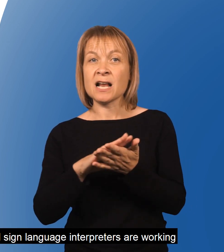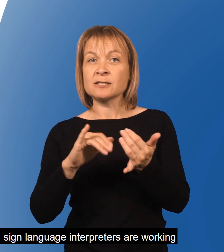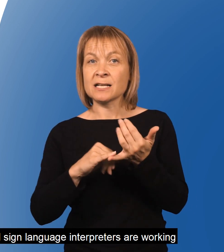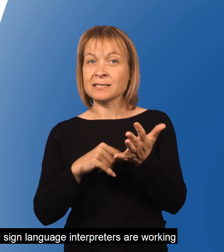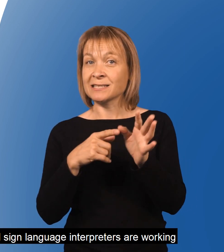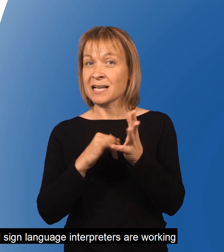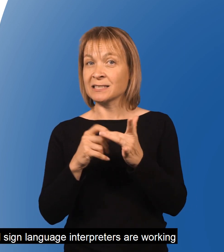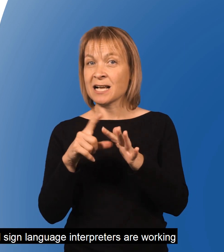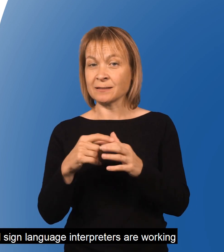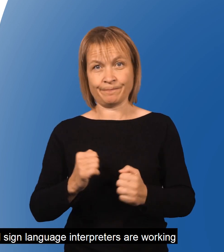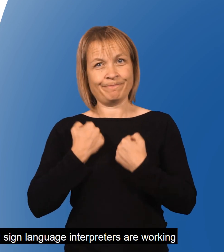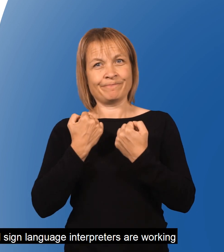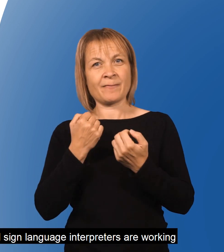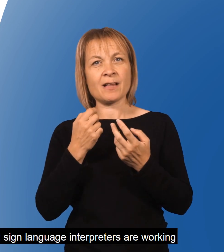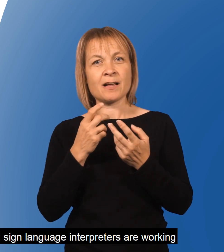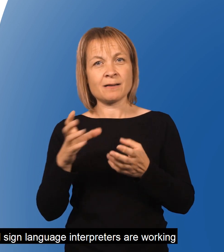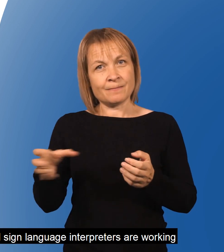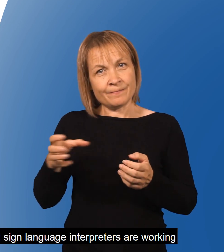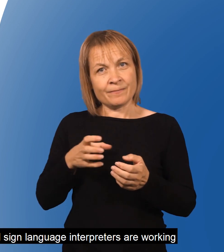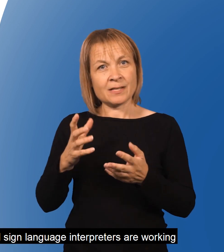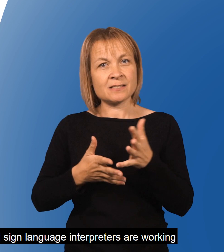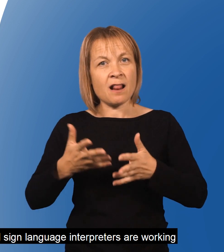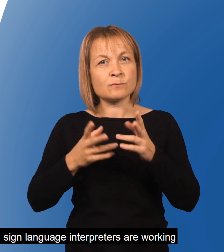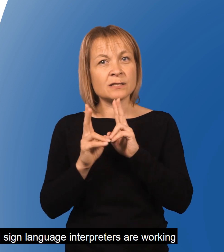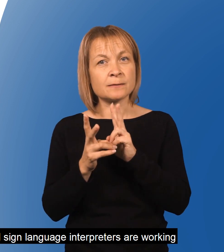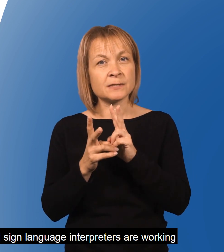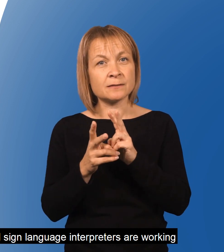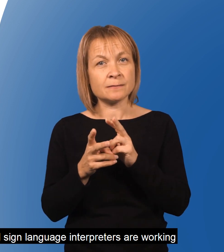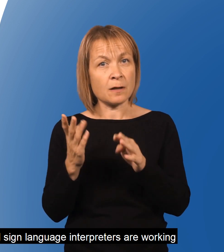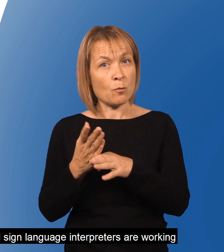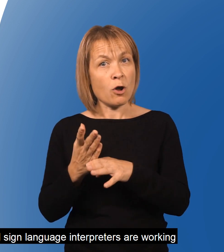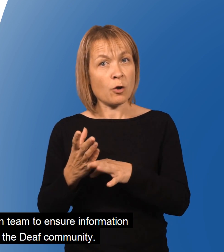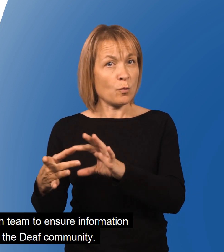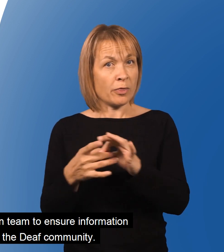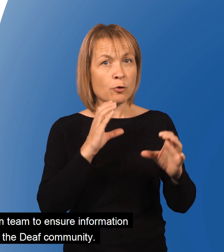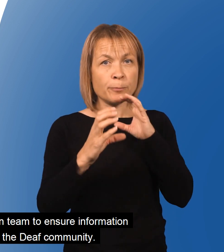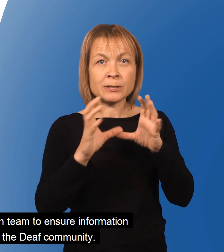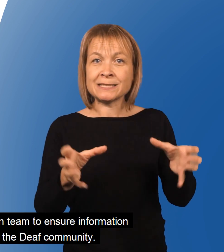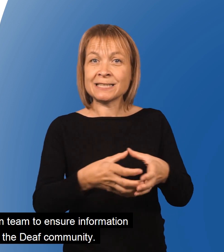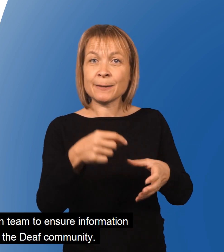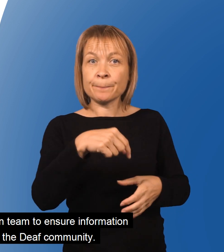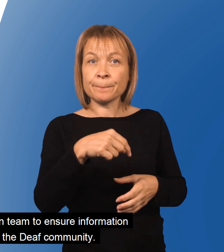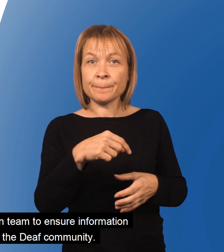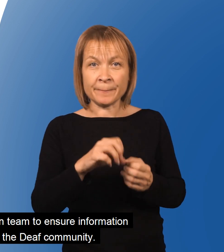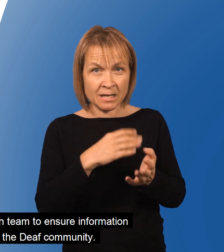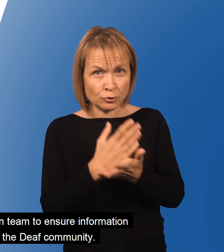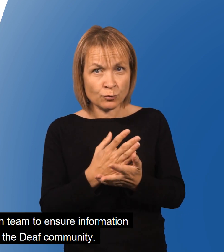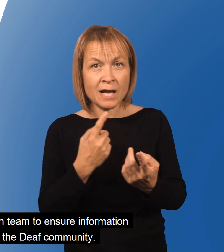NHS Tayside in-house employed sign language interpreters are working with the communication team to ensure information